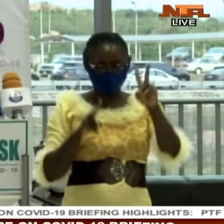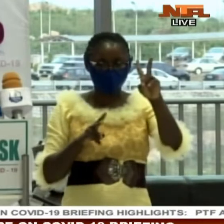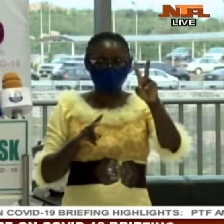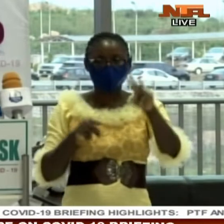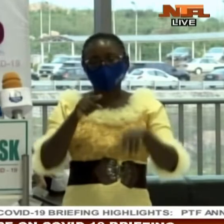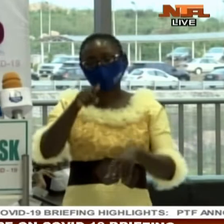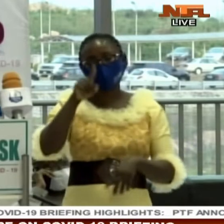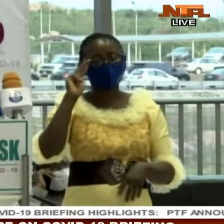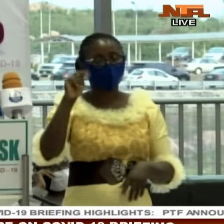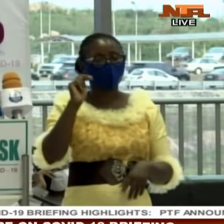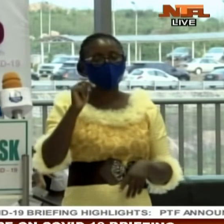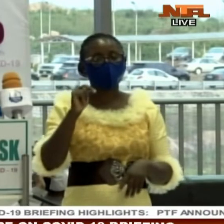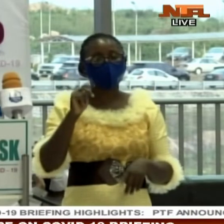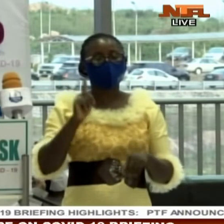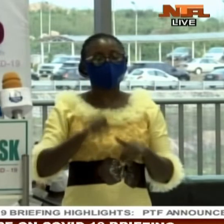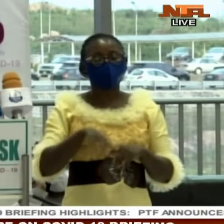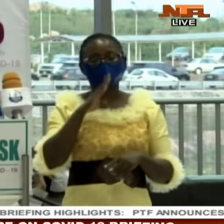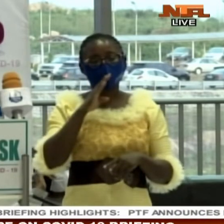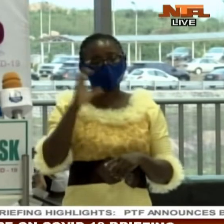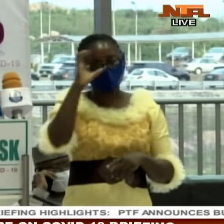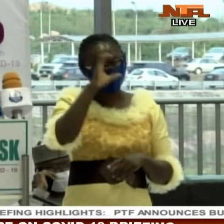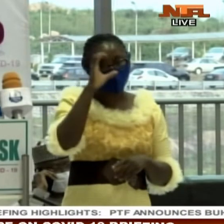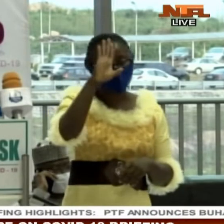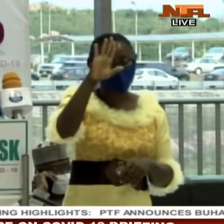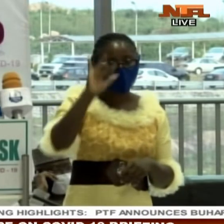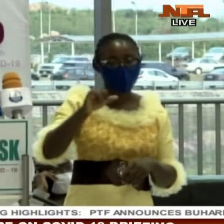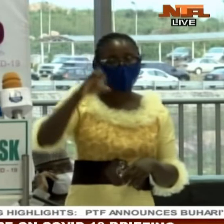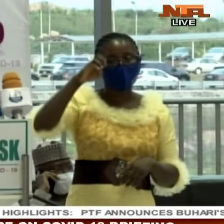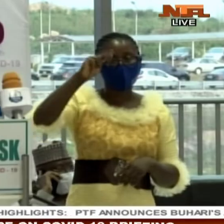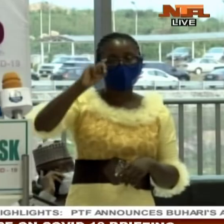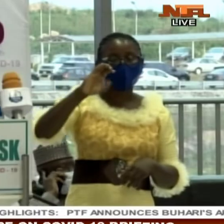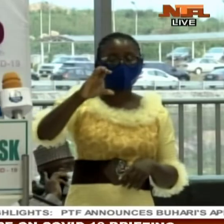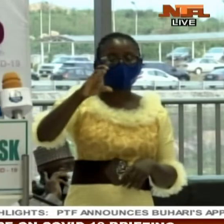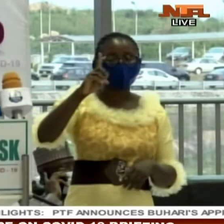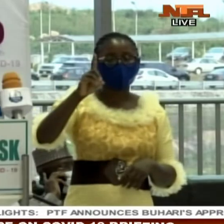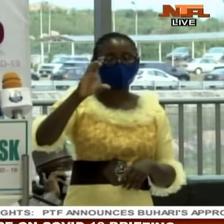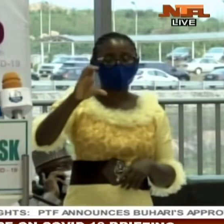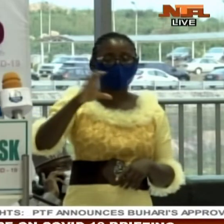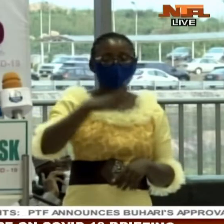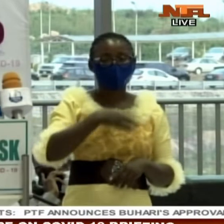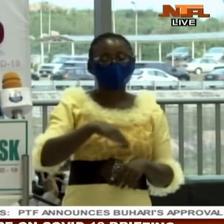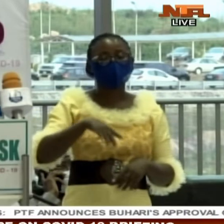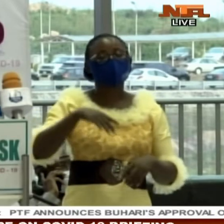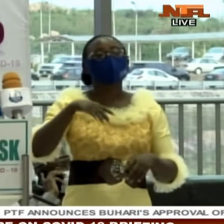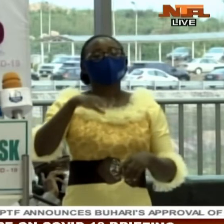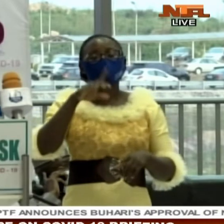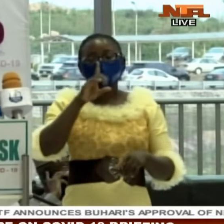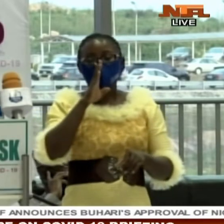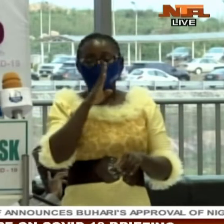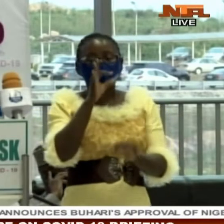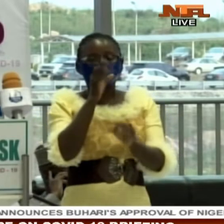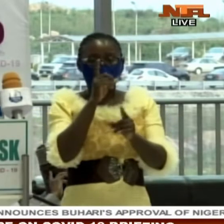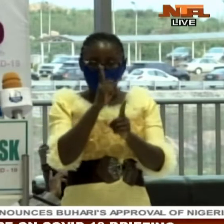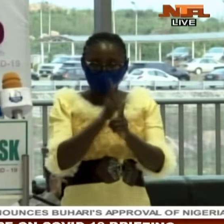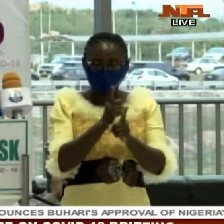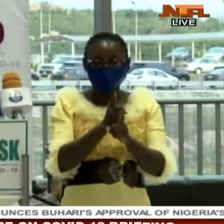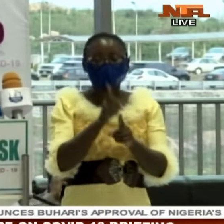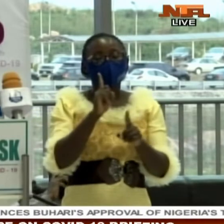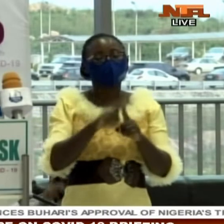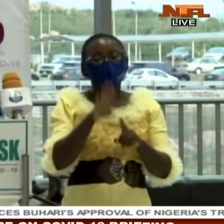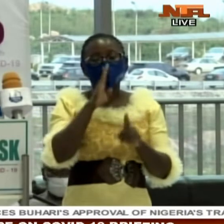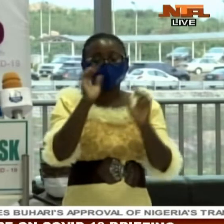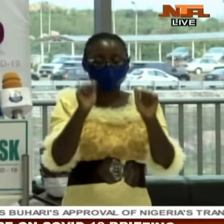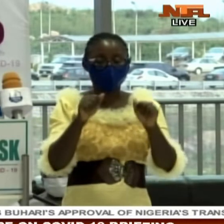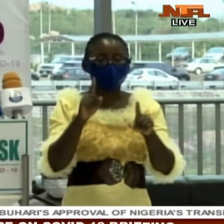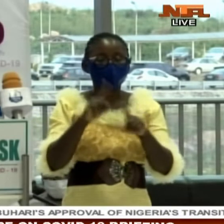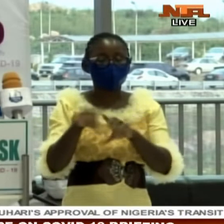you need to have been assessed by NCDC and judged to be fit to be doing PCR tests based on your quality assurance,